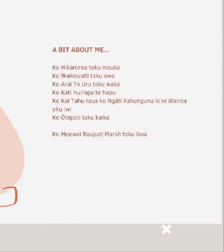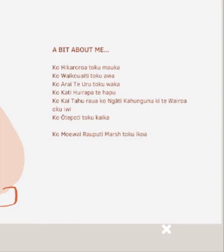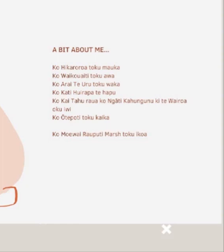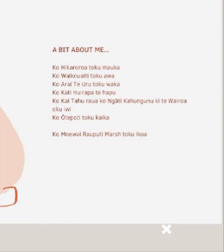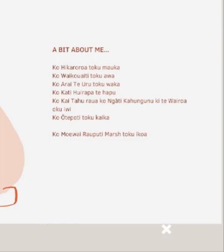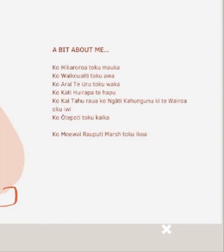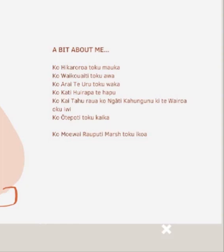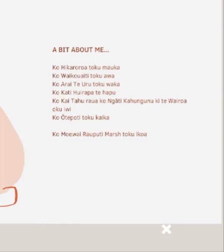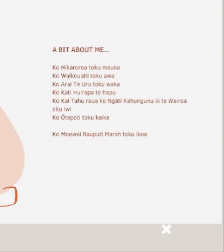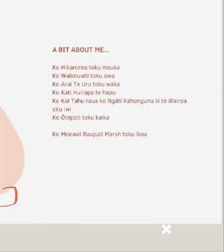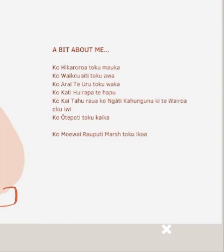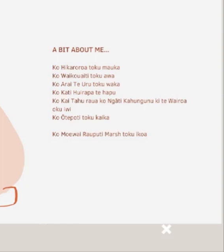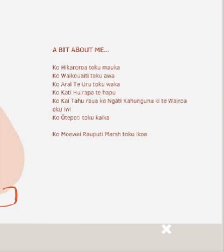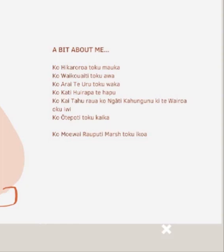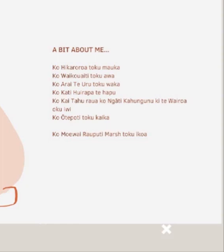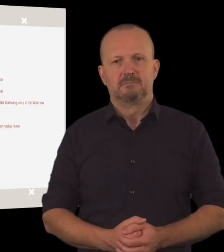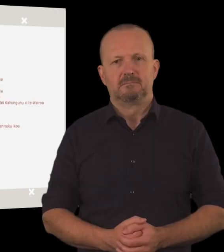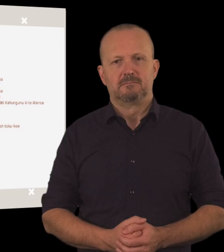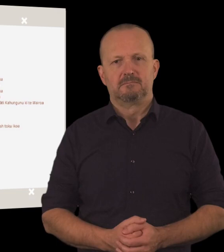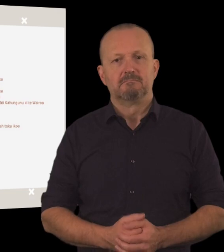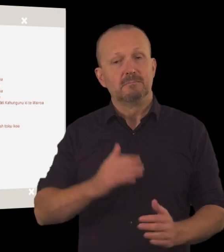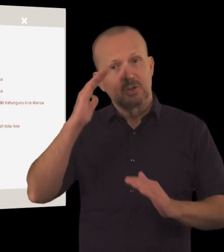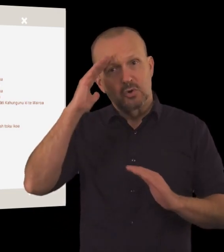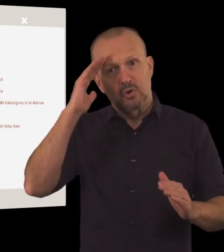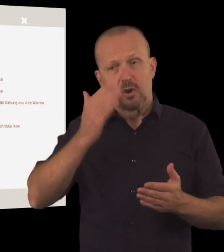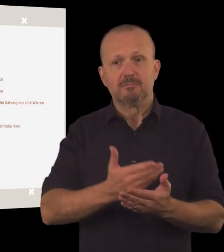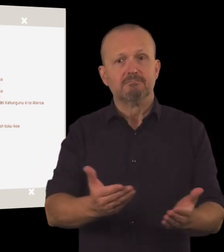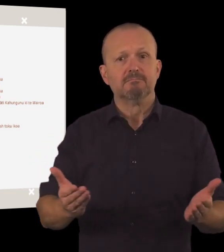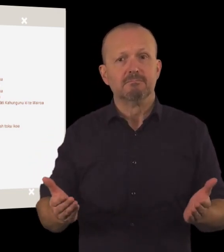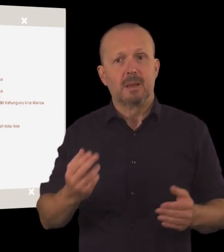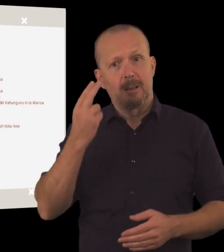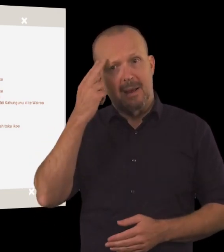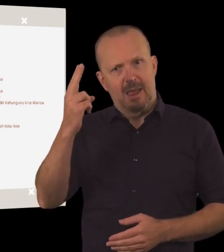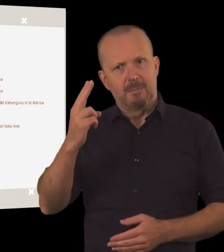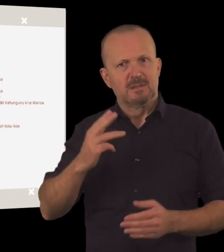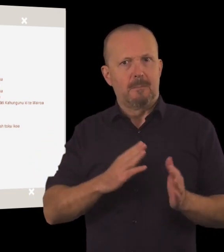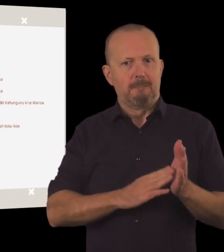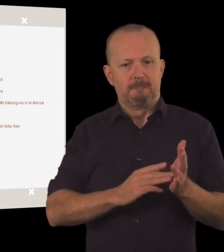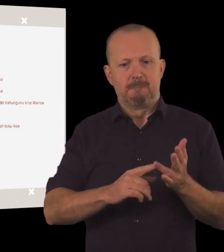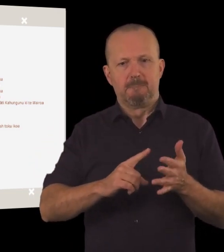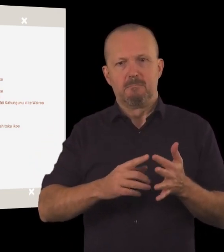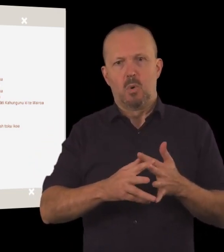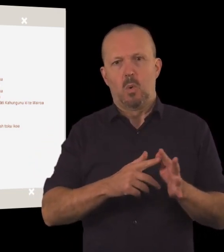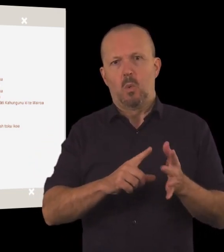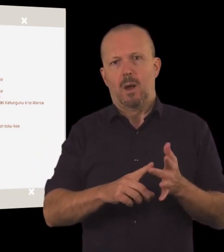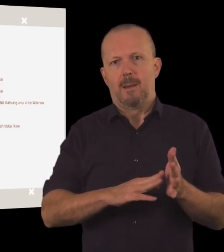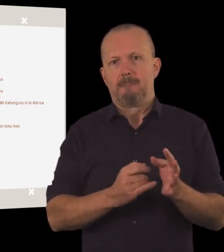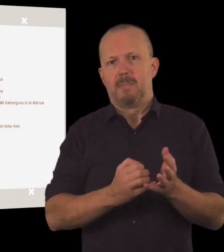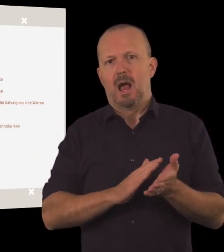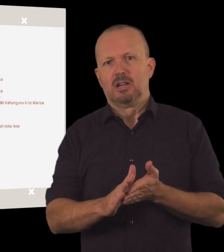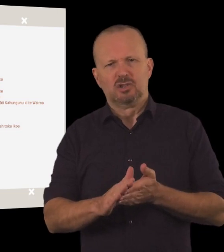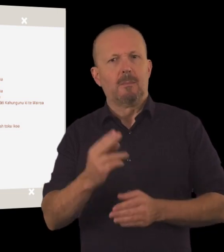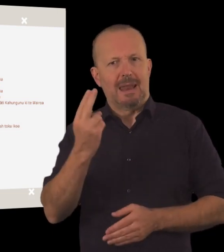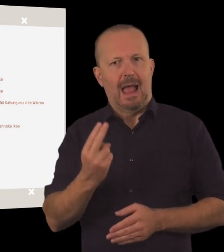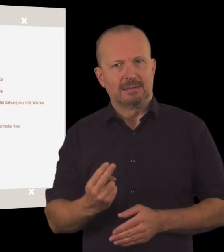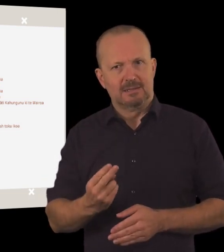ko Moewai Marsh toku ingoa. So kia ora koutou, my name is Moewai Marsh. I am